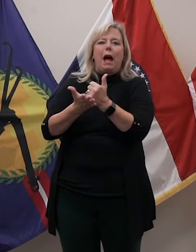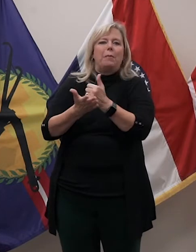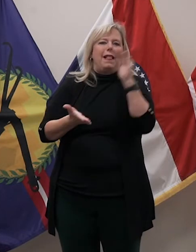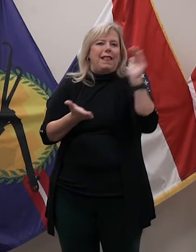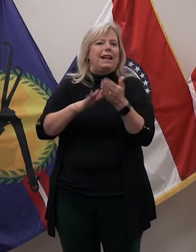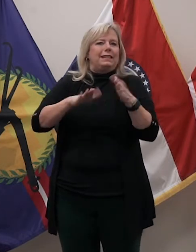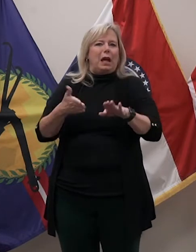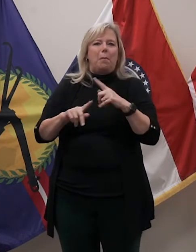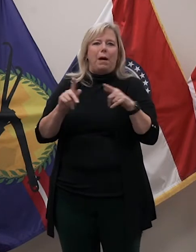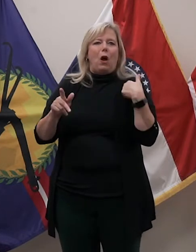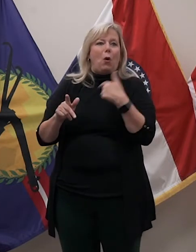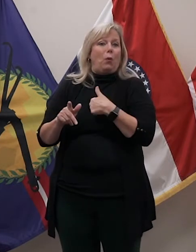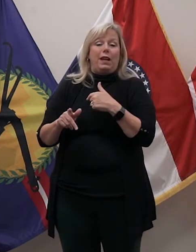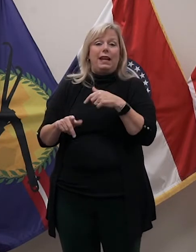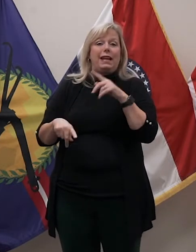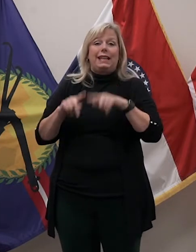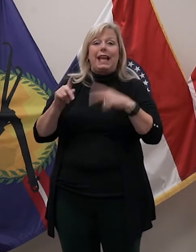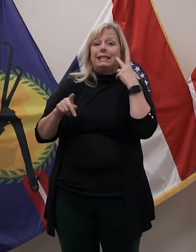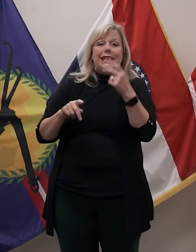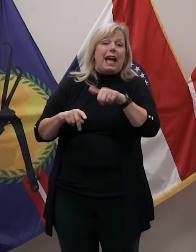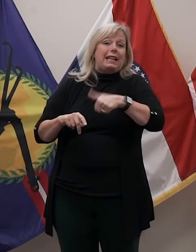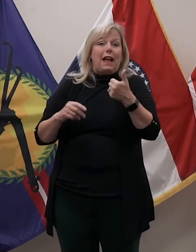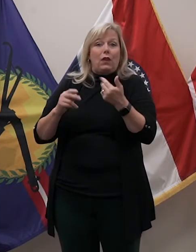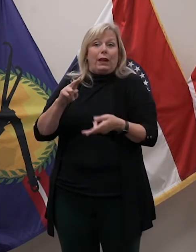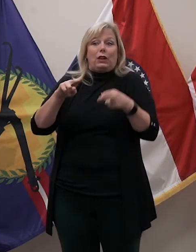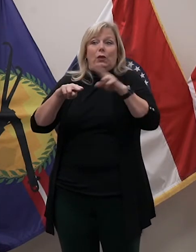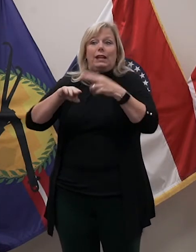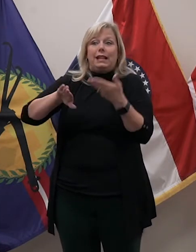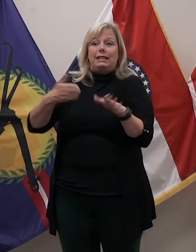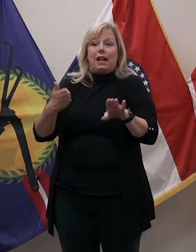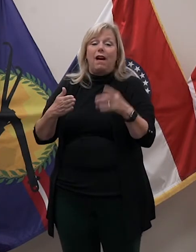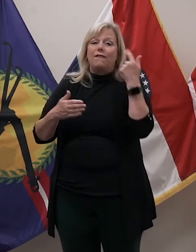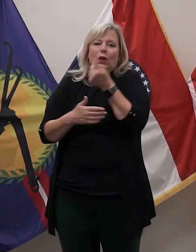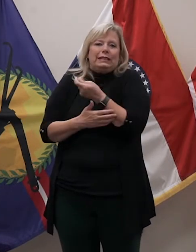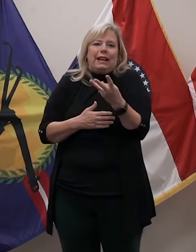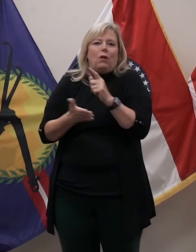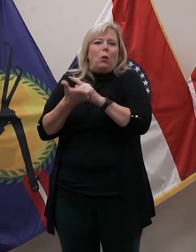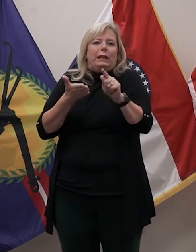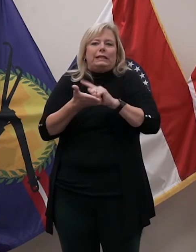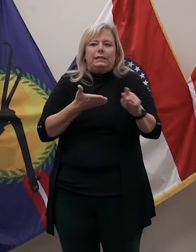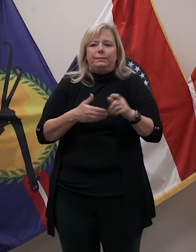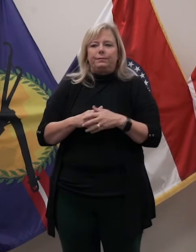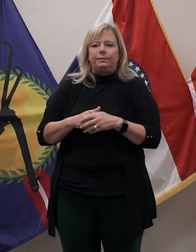but we are not going to see another increase in deaths for several weeks.